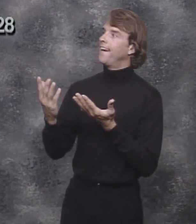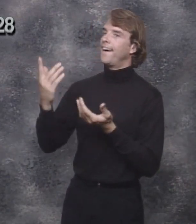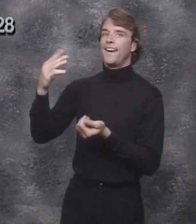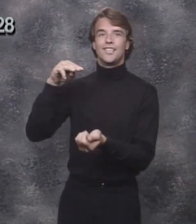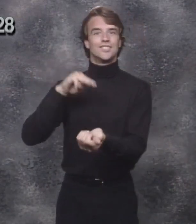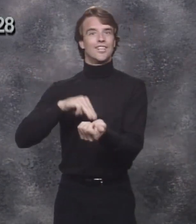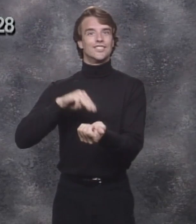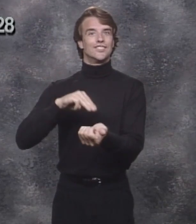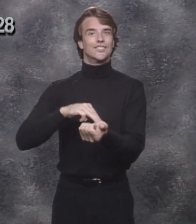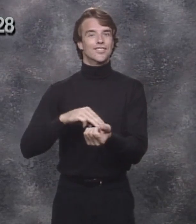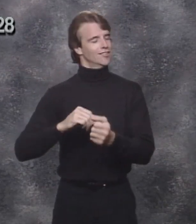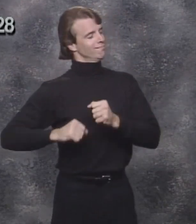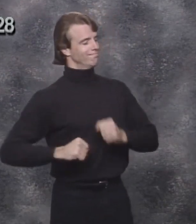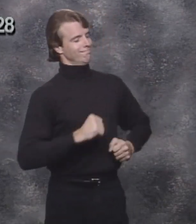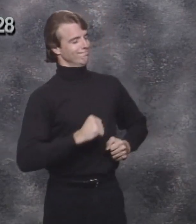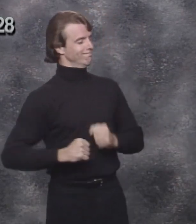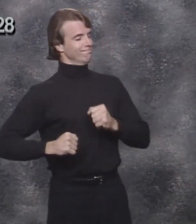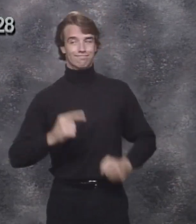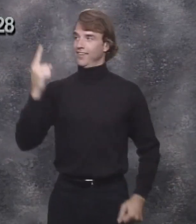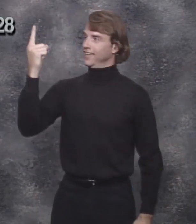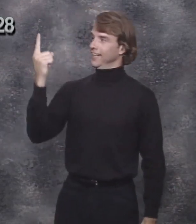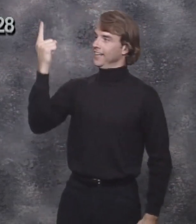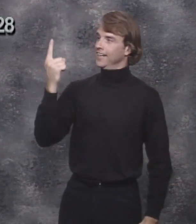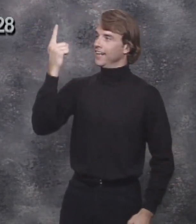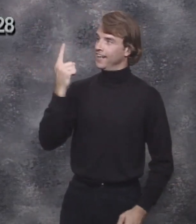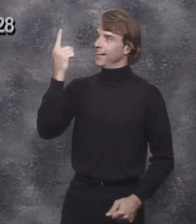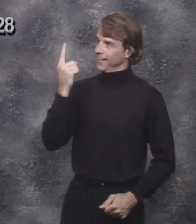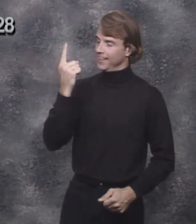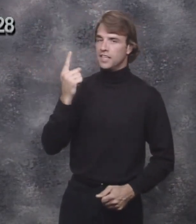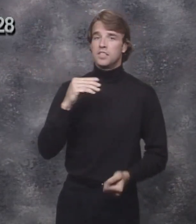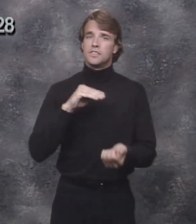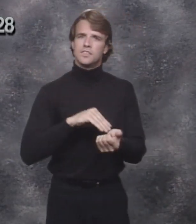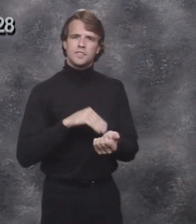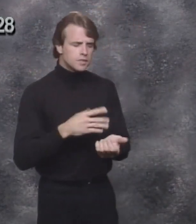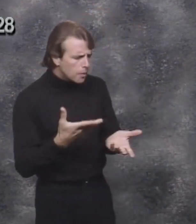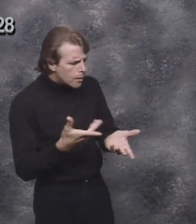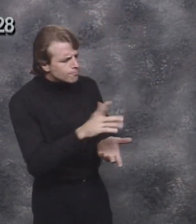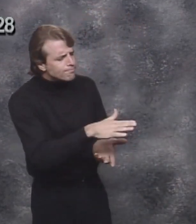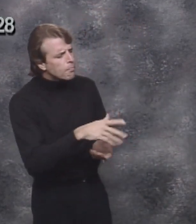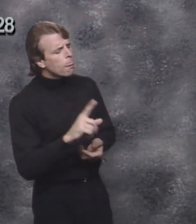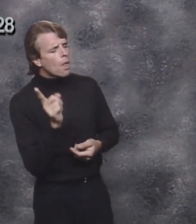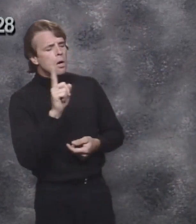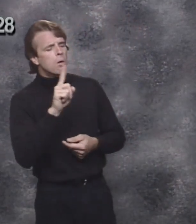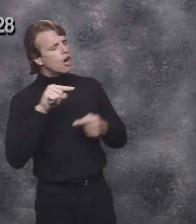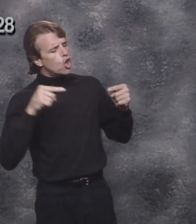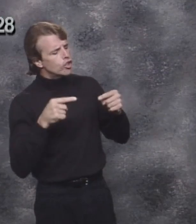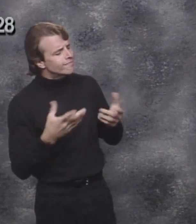After a long wait, the doctor arrived, and the doctor asked,